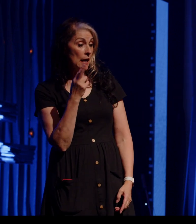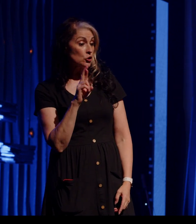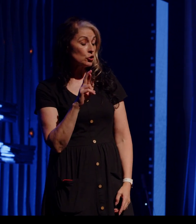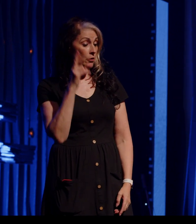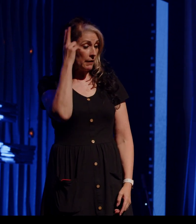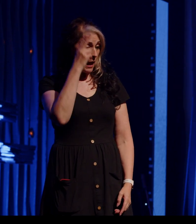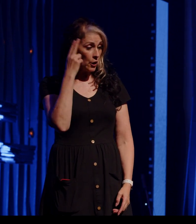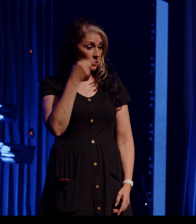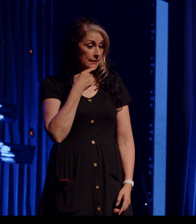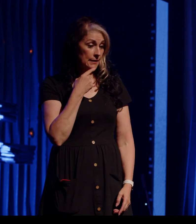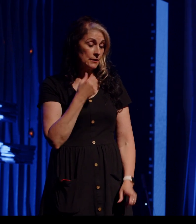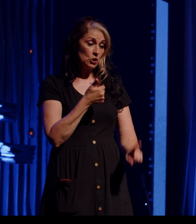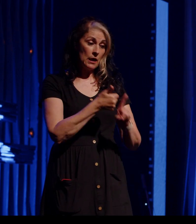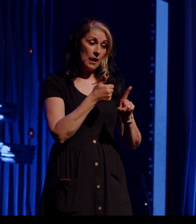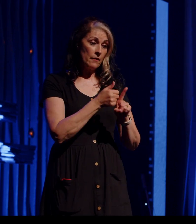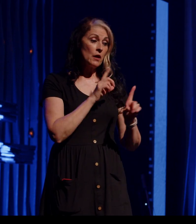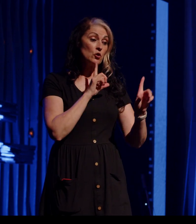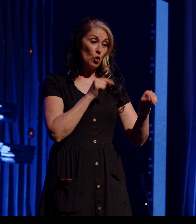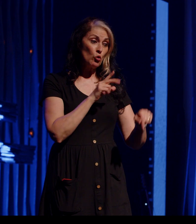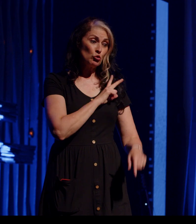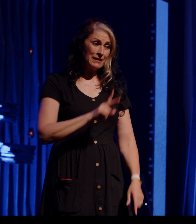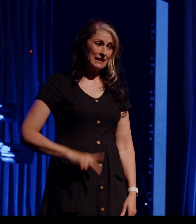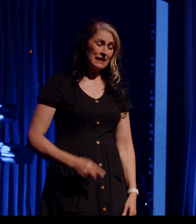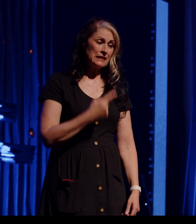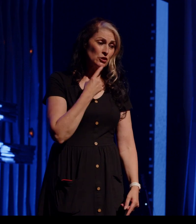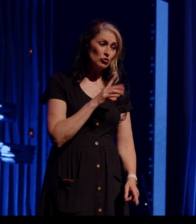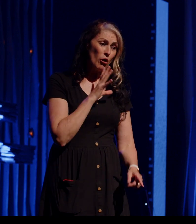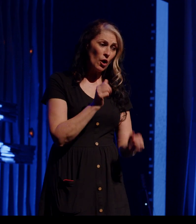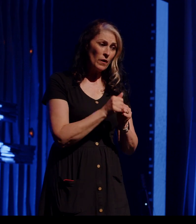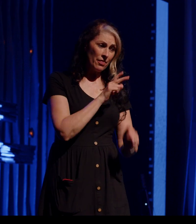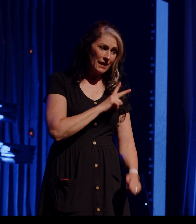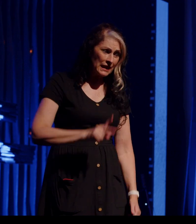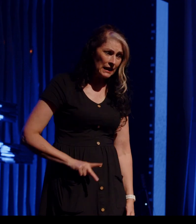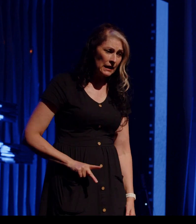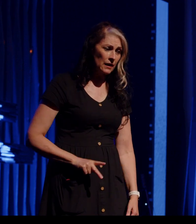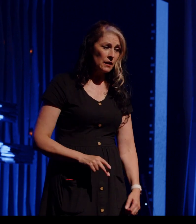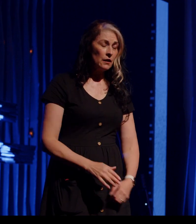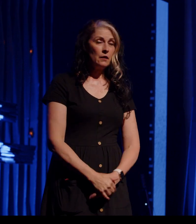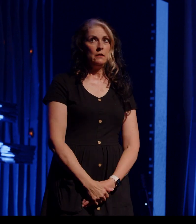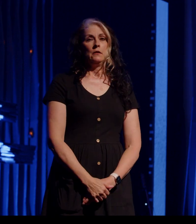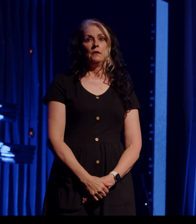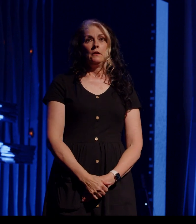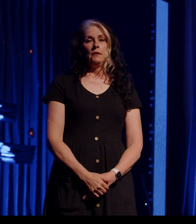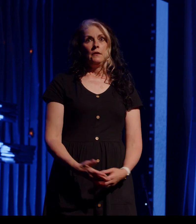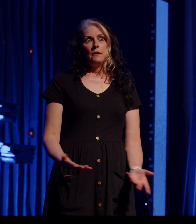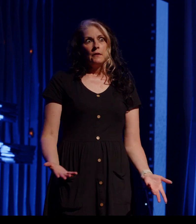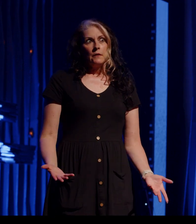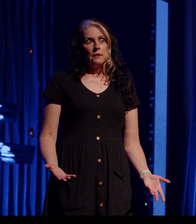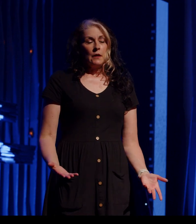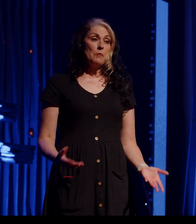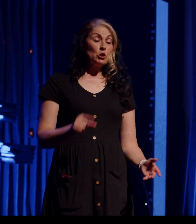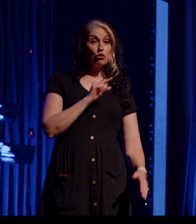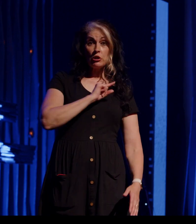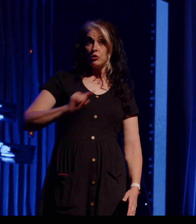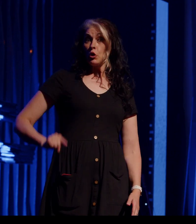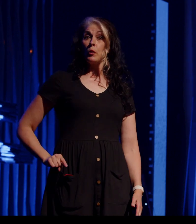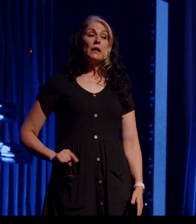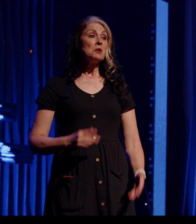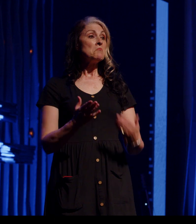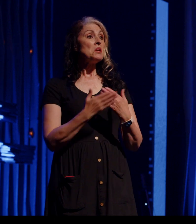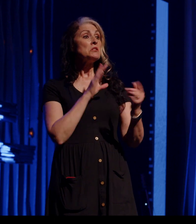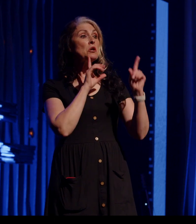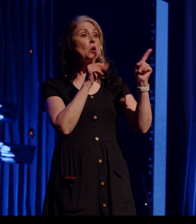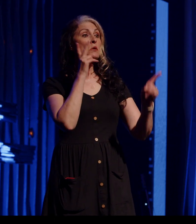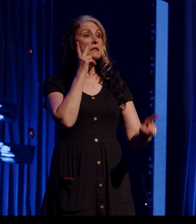her: Esther, you have to go to the king and talk to him. Now you say, well, she's the queen. Why don't you just go talk